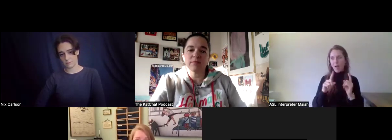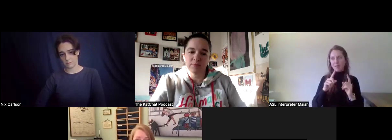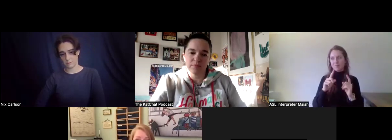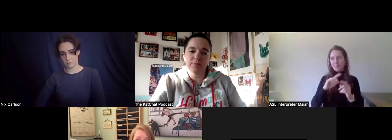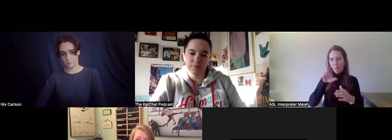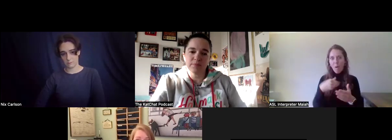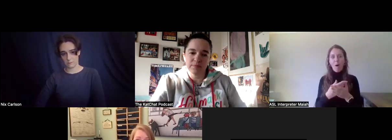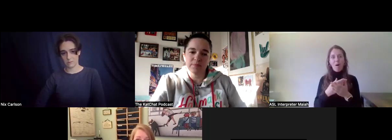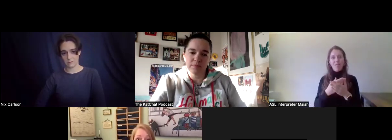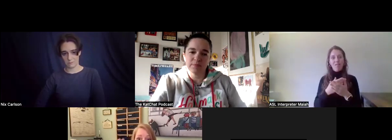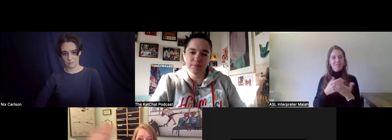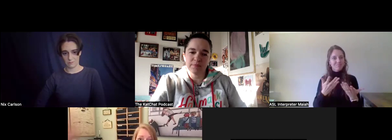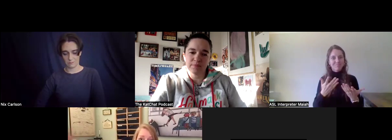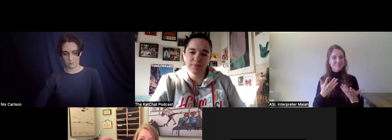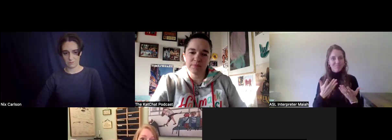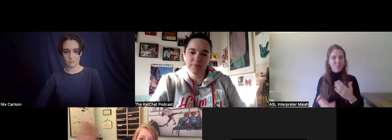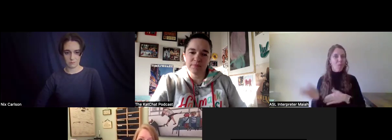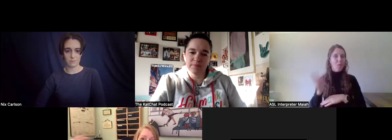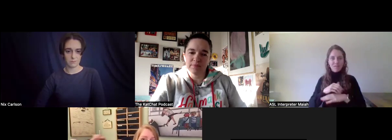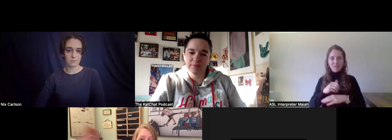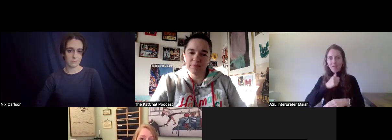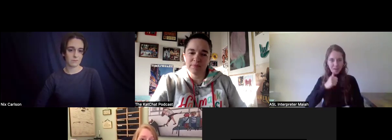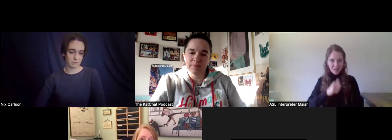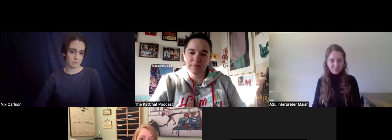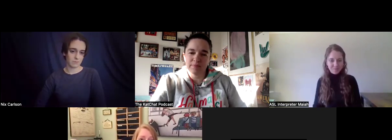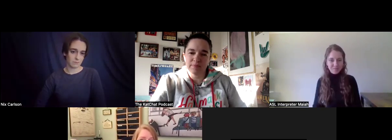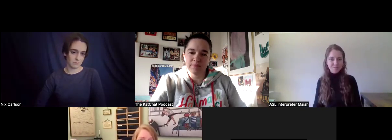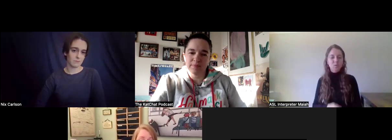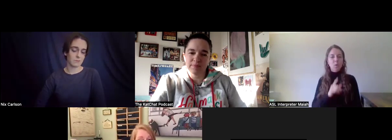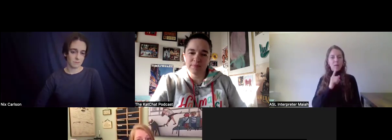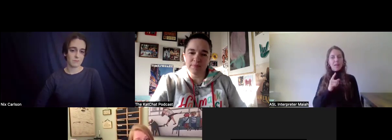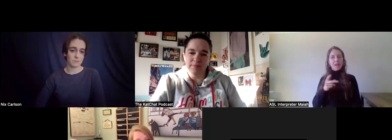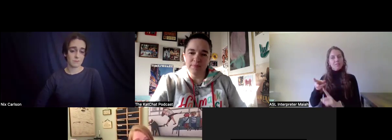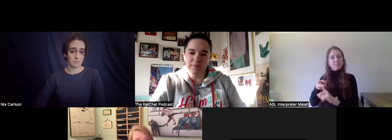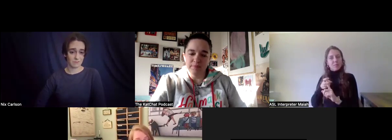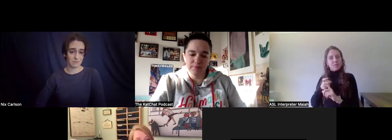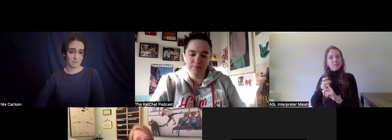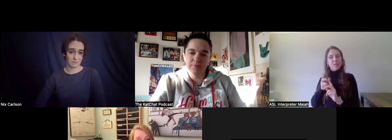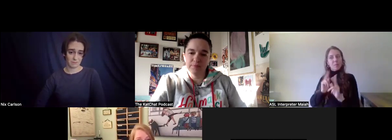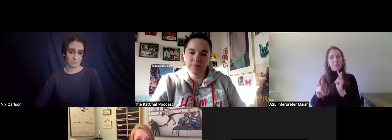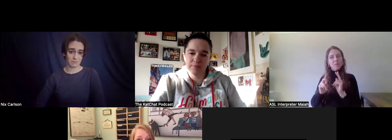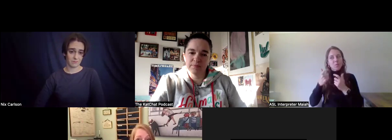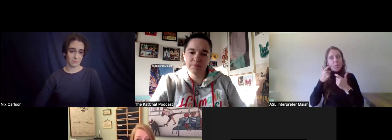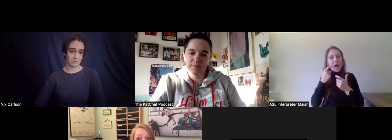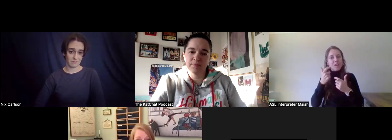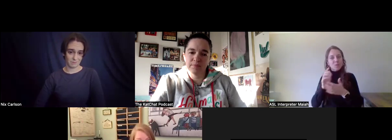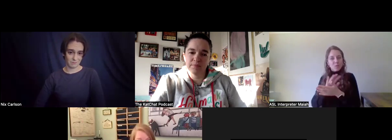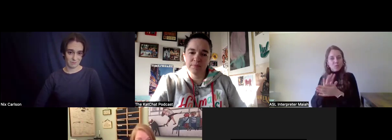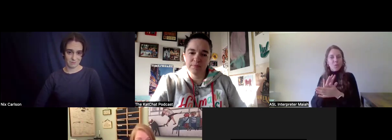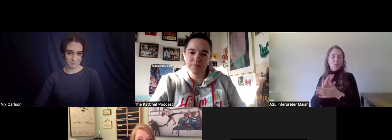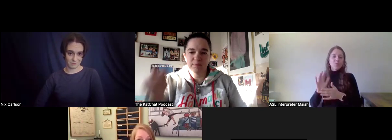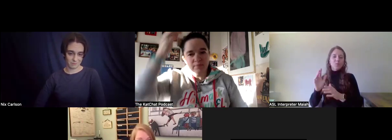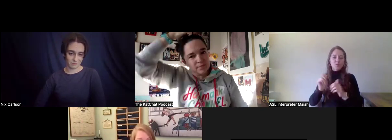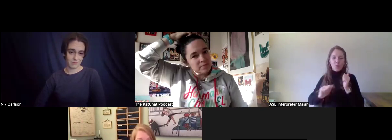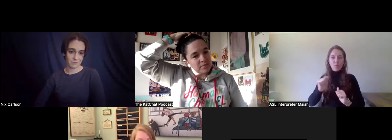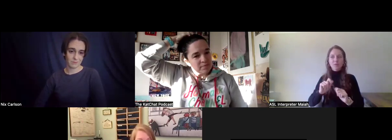time. So it's as much about, yes, getting people to watch the shows as it is about protecting